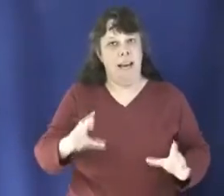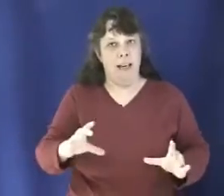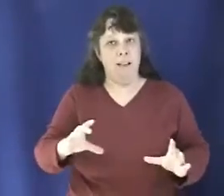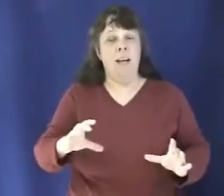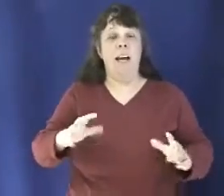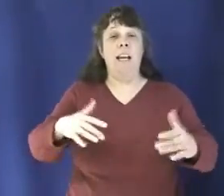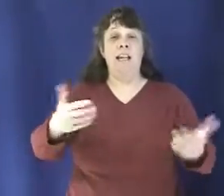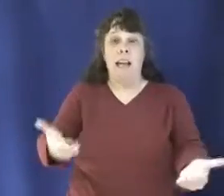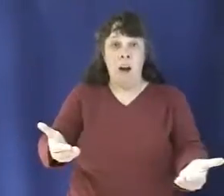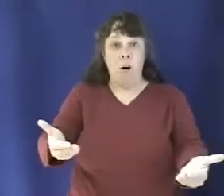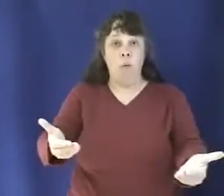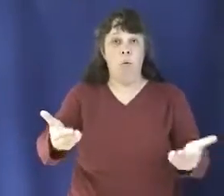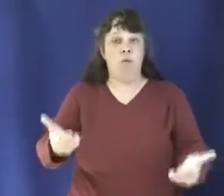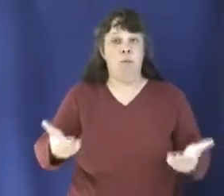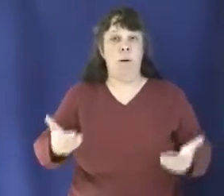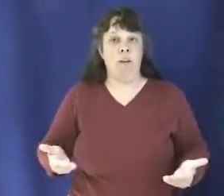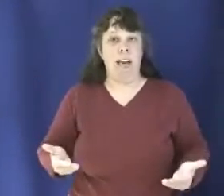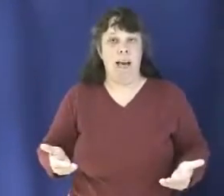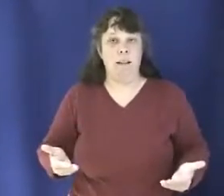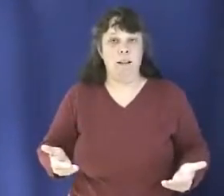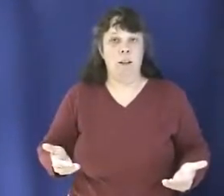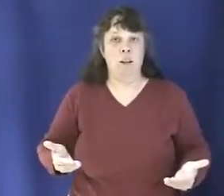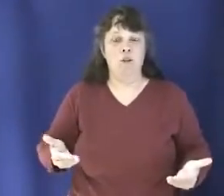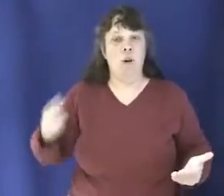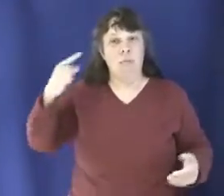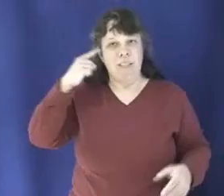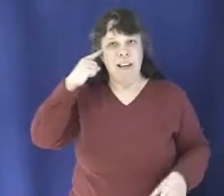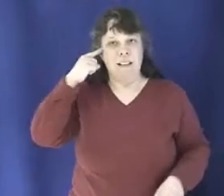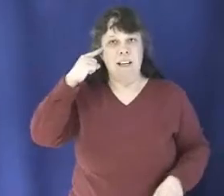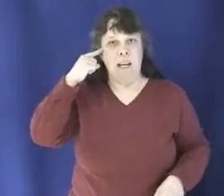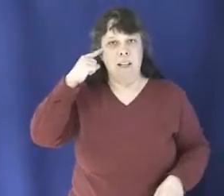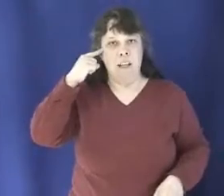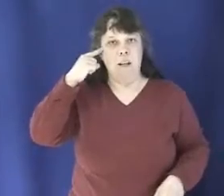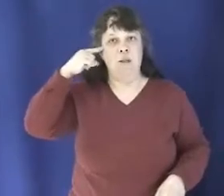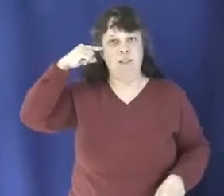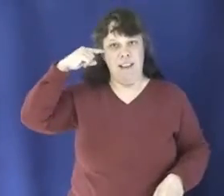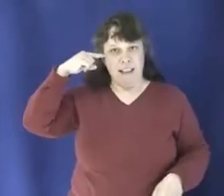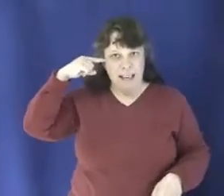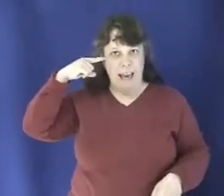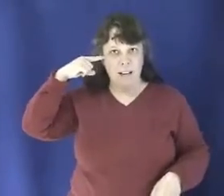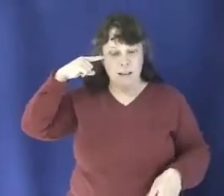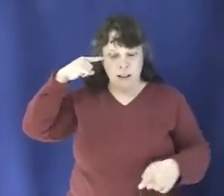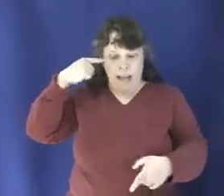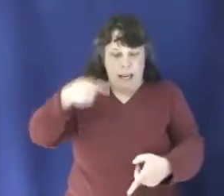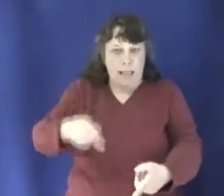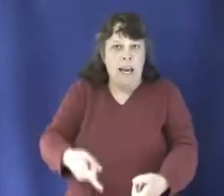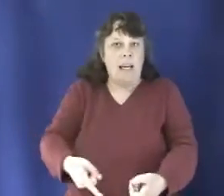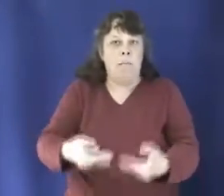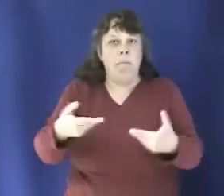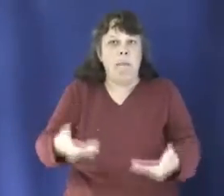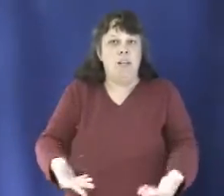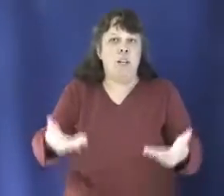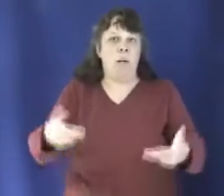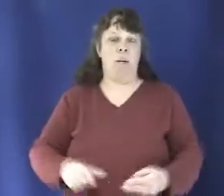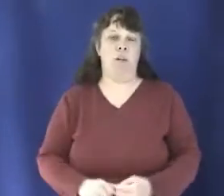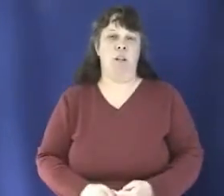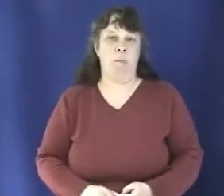cat. And now, when you spell cat, you don't think C-A-T, you think cat, and cat magically appears on the